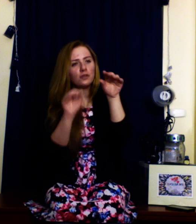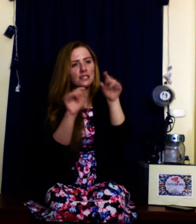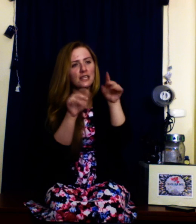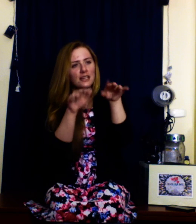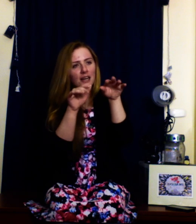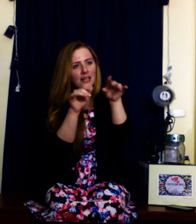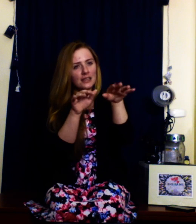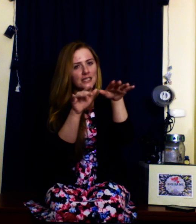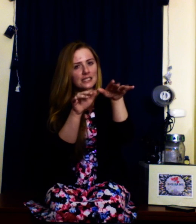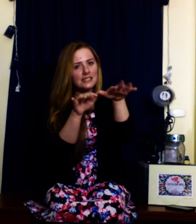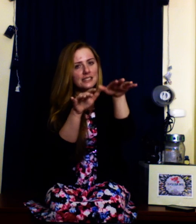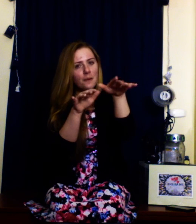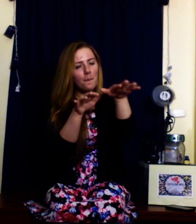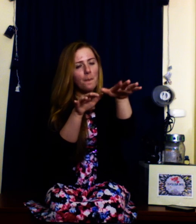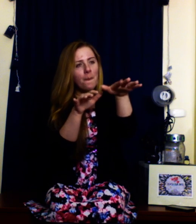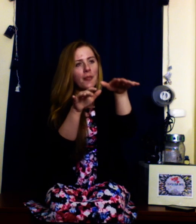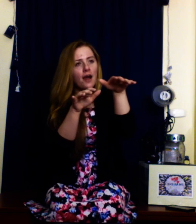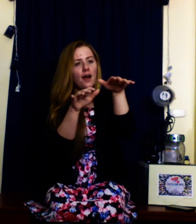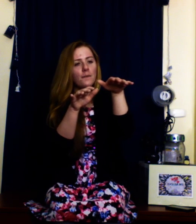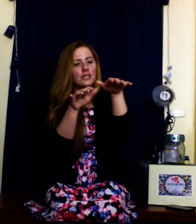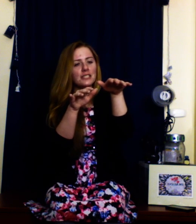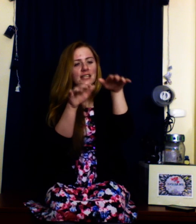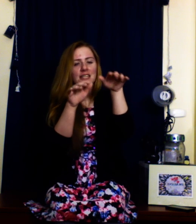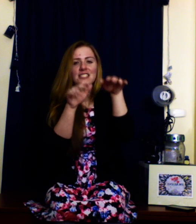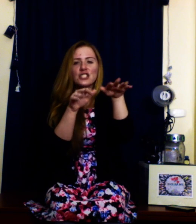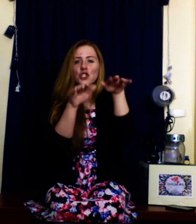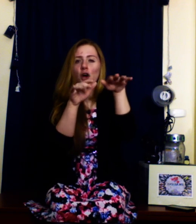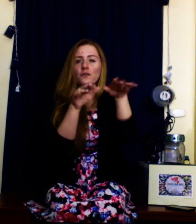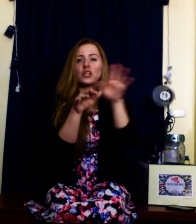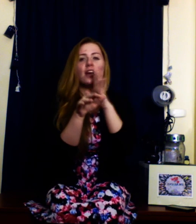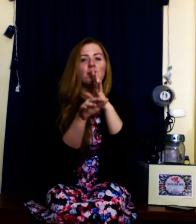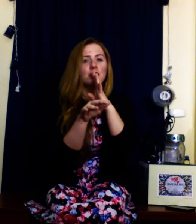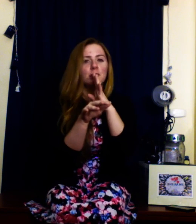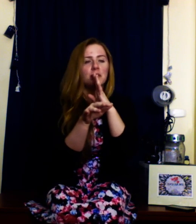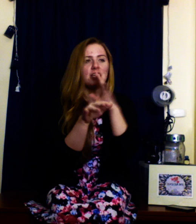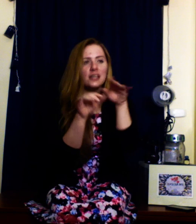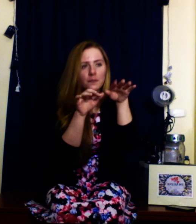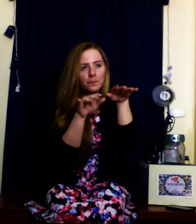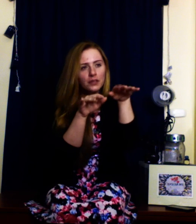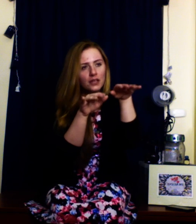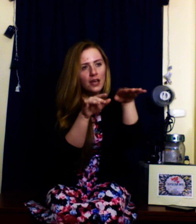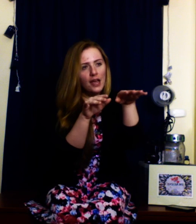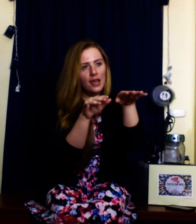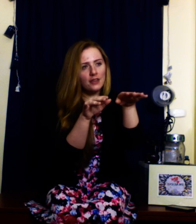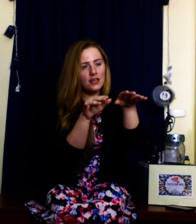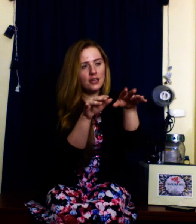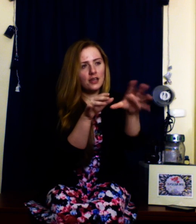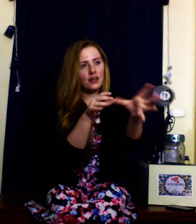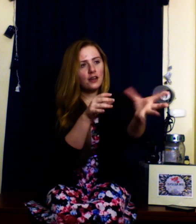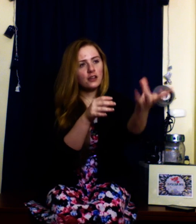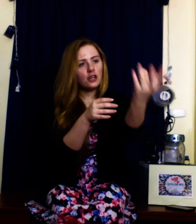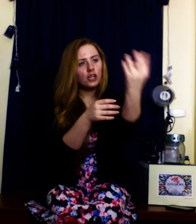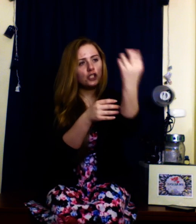say kind of like this, because it's a softer kind of speaking, and then got you,